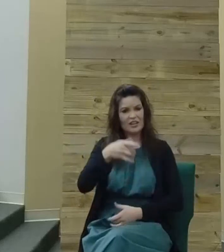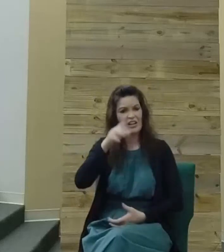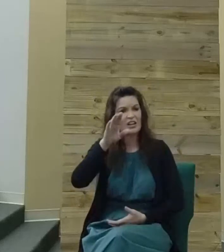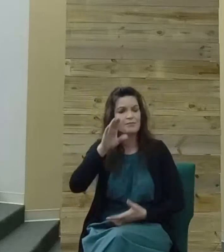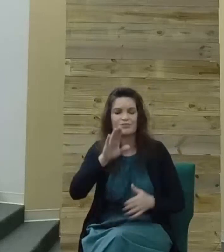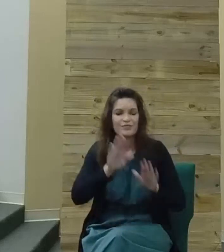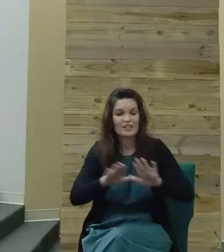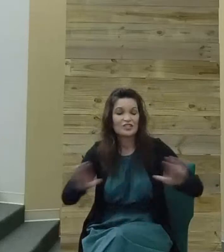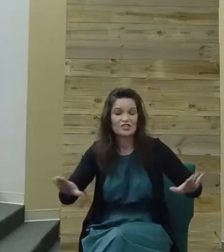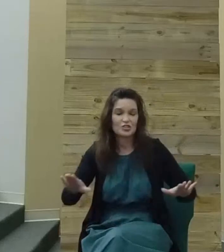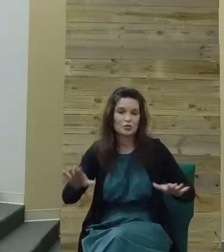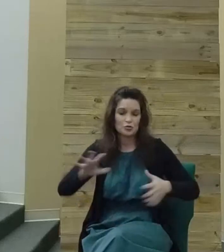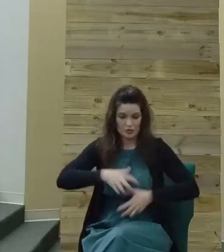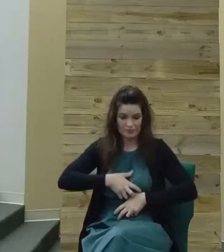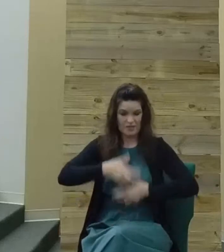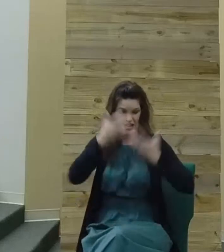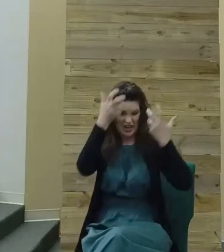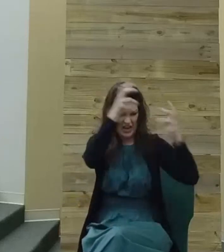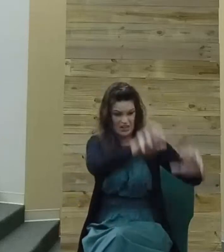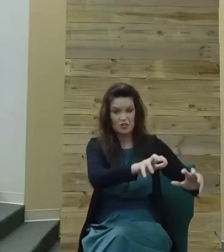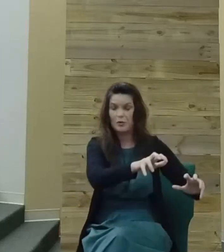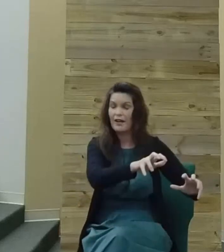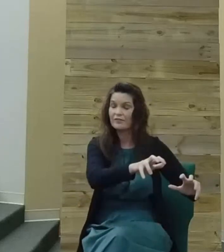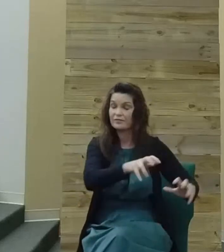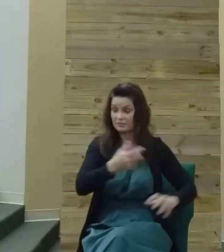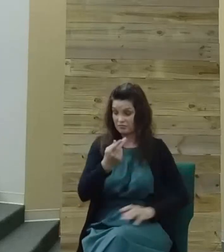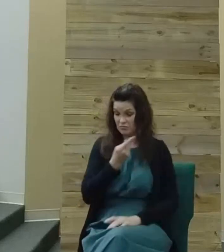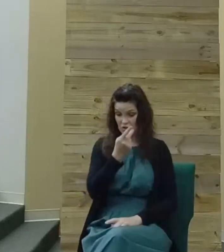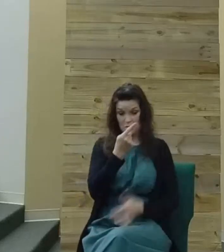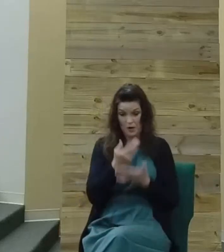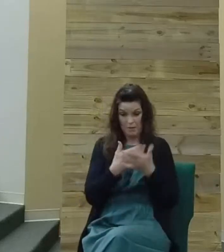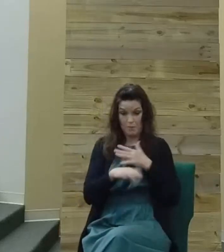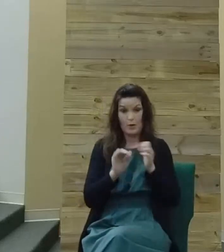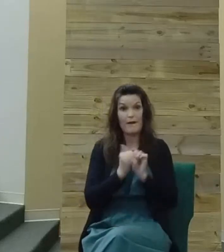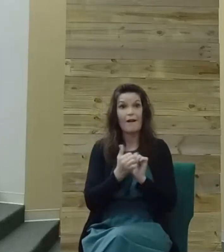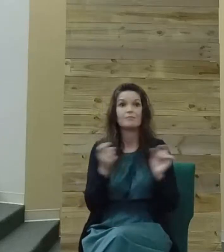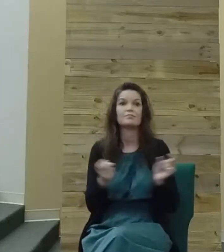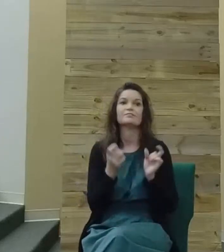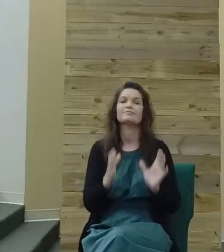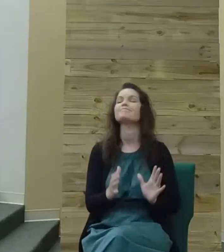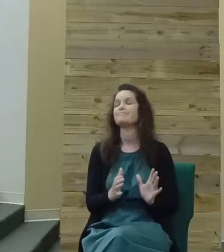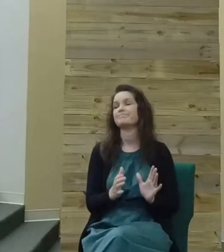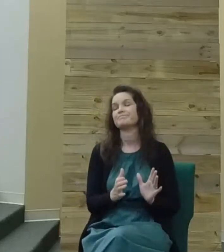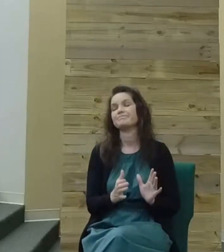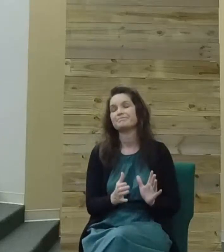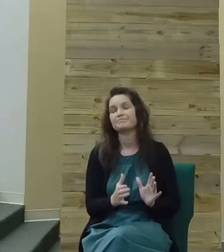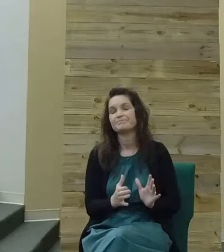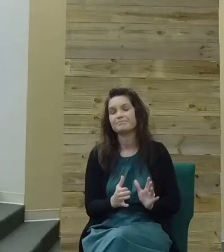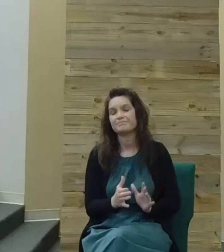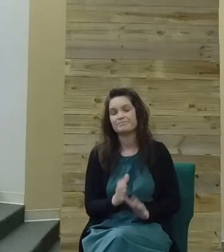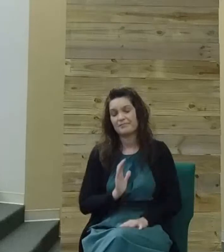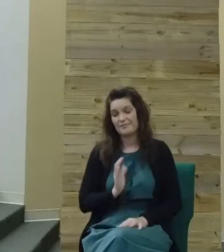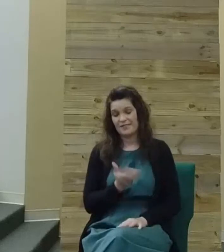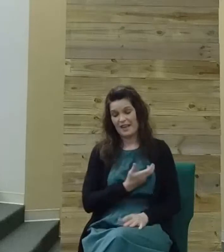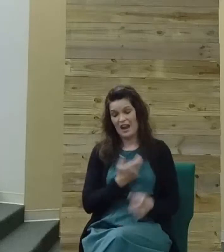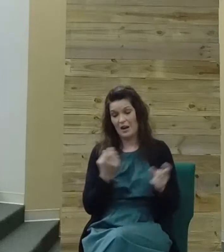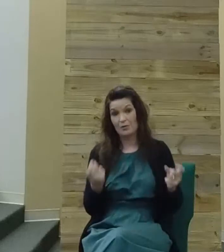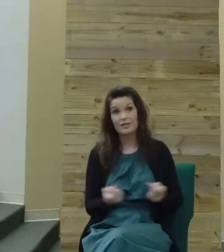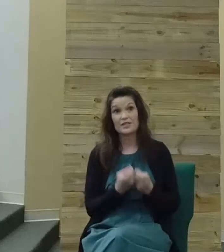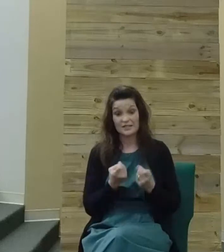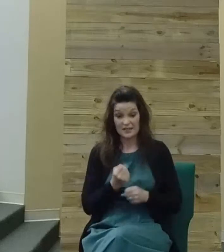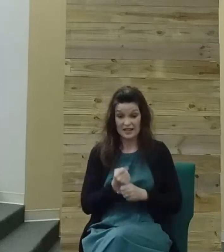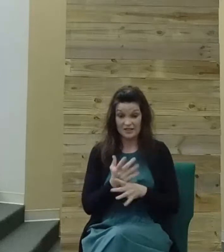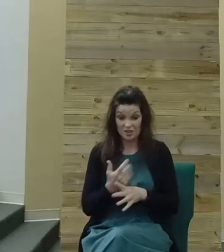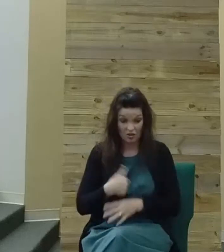under wrath. And that means that you and I are born as sinners, and that our